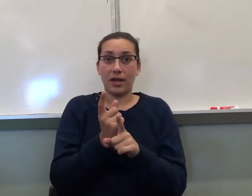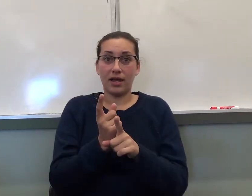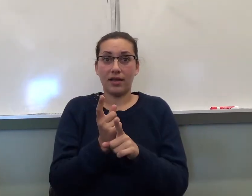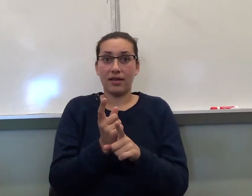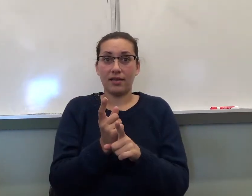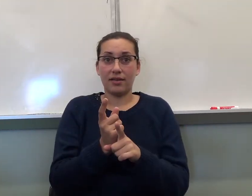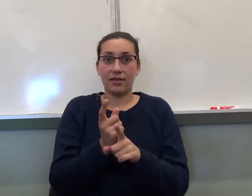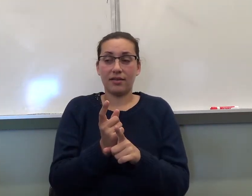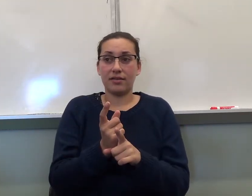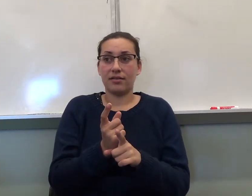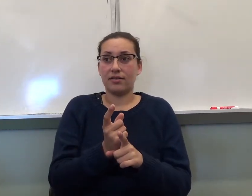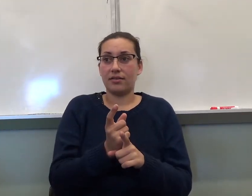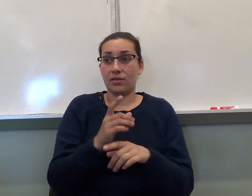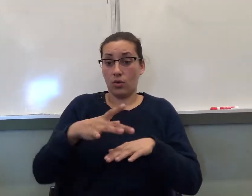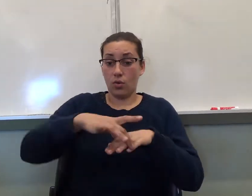of fact, the Earth does shift